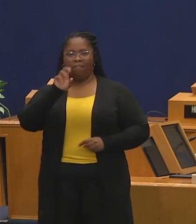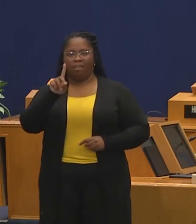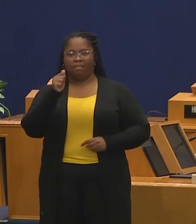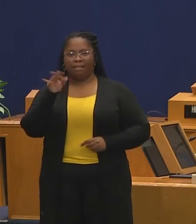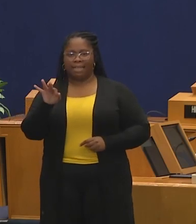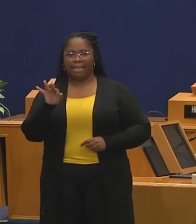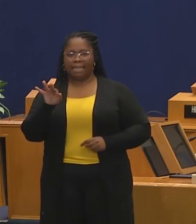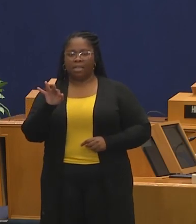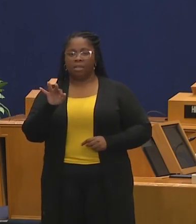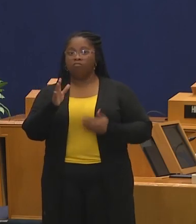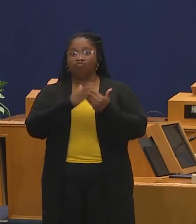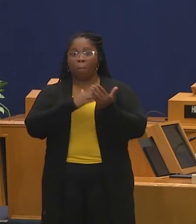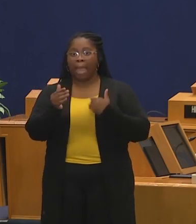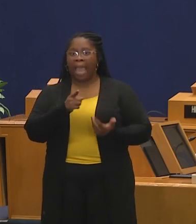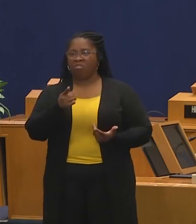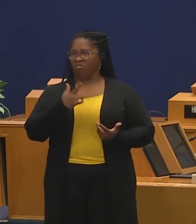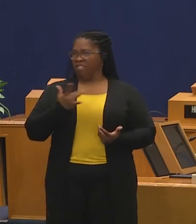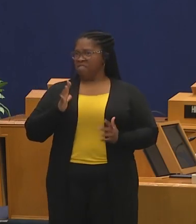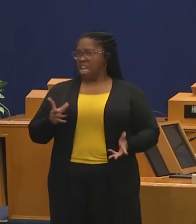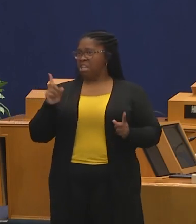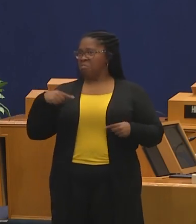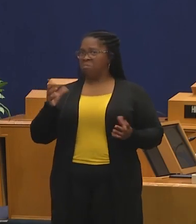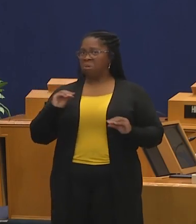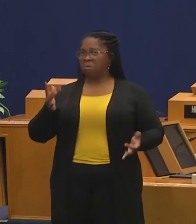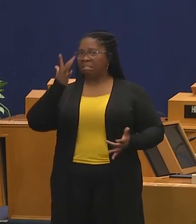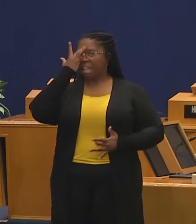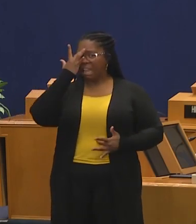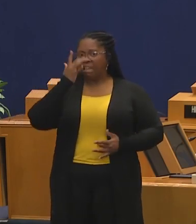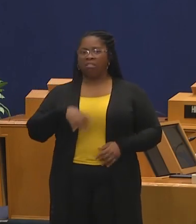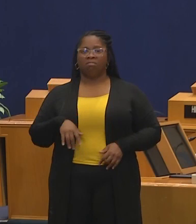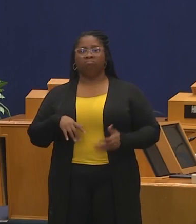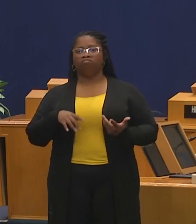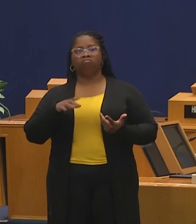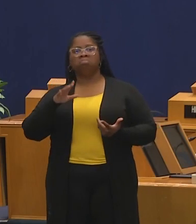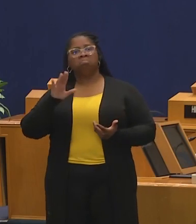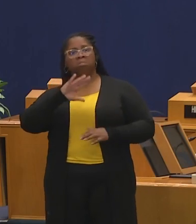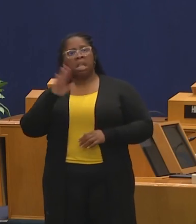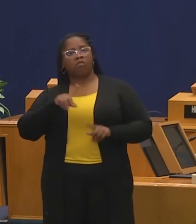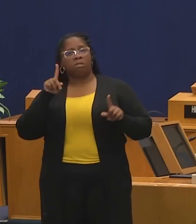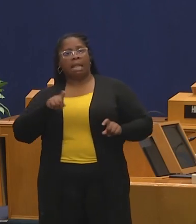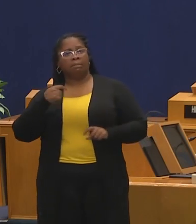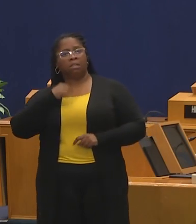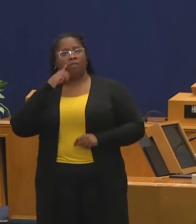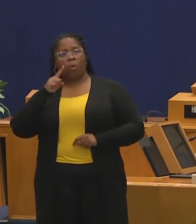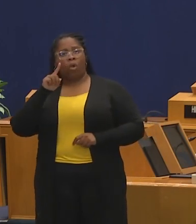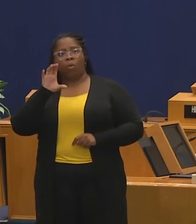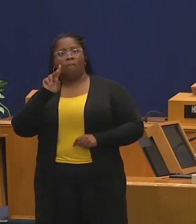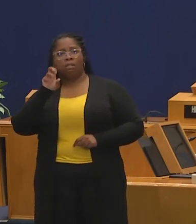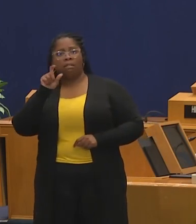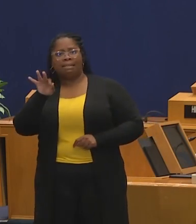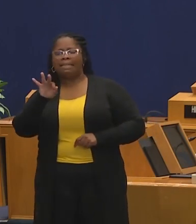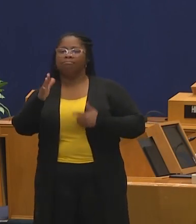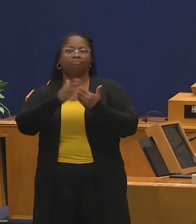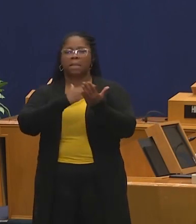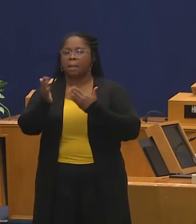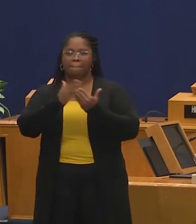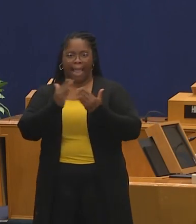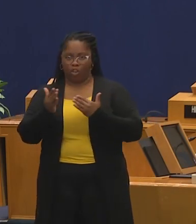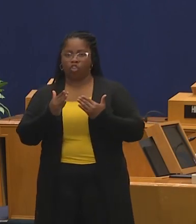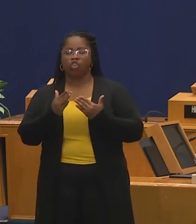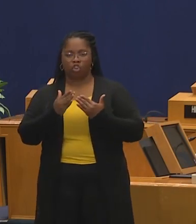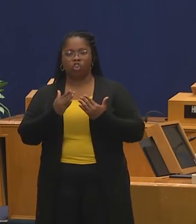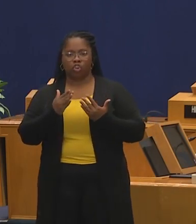they ever became sick or ever were able to have a molecular test to determine whether or not they had the presence